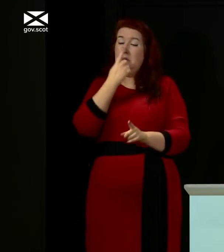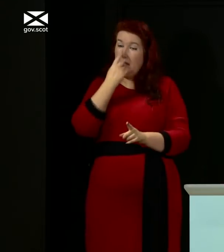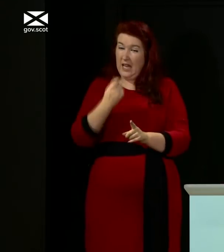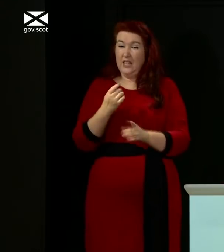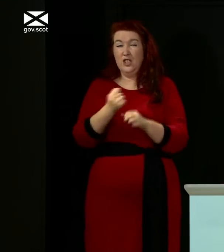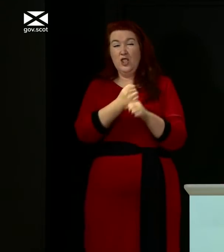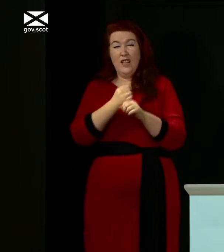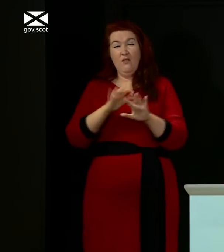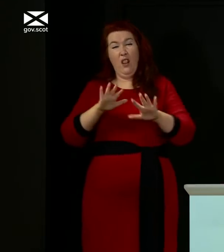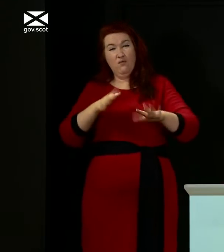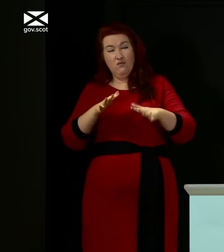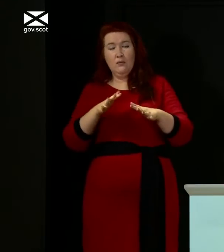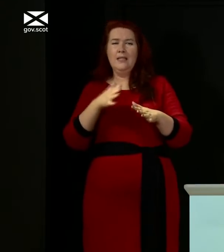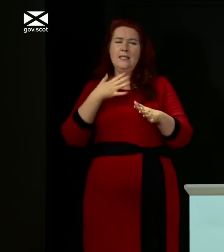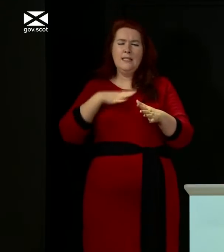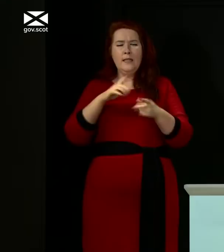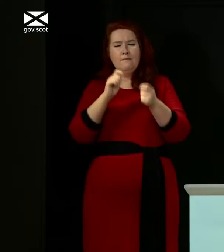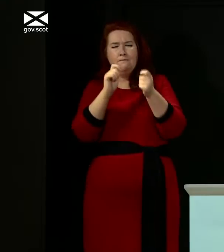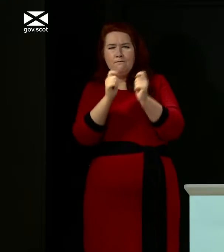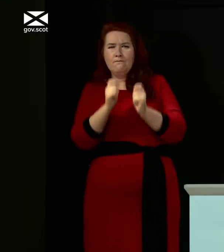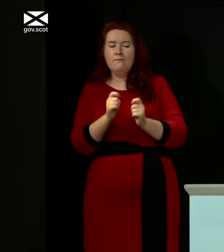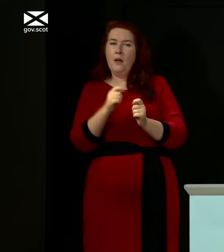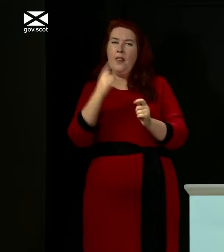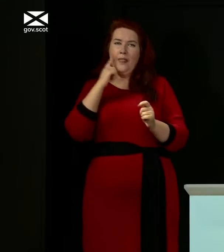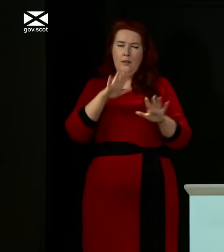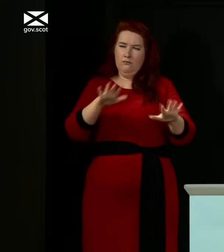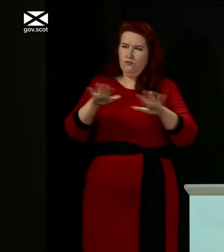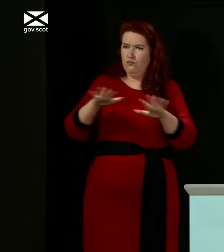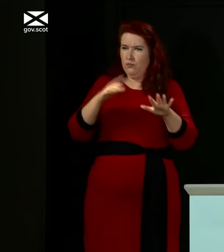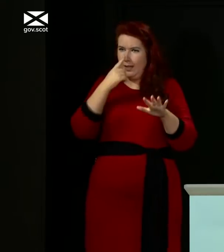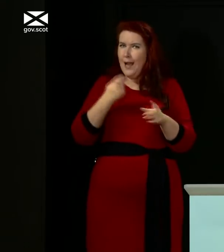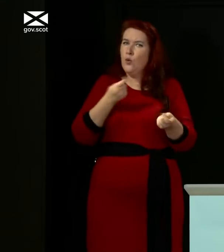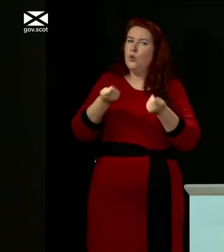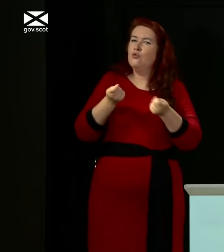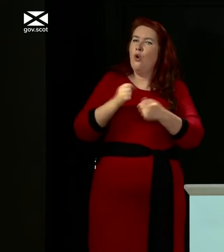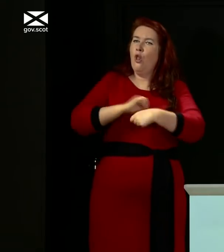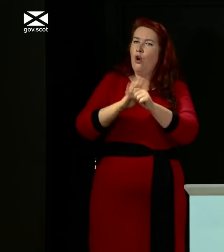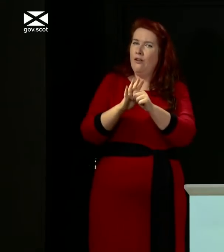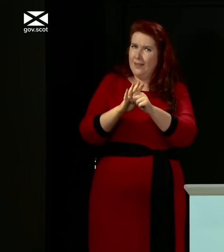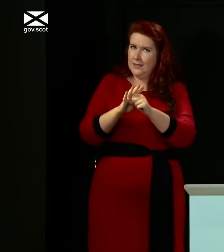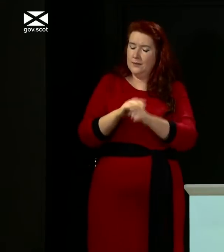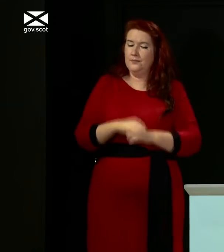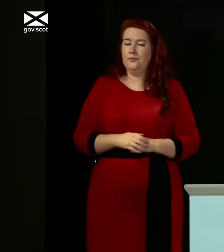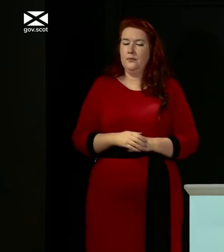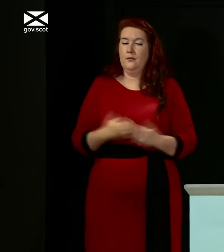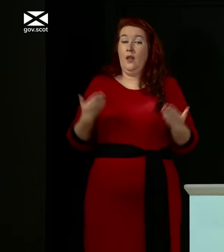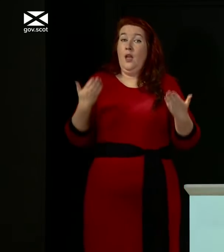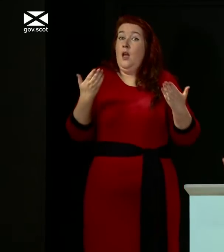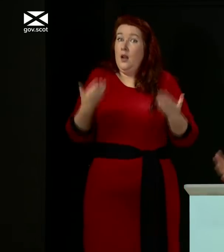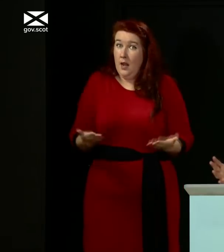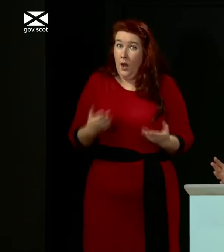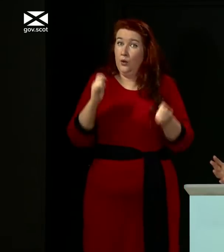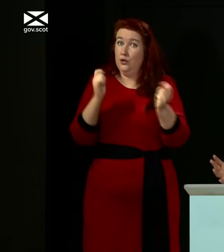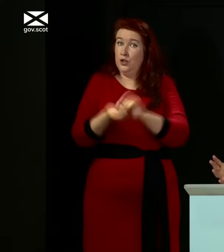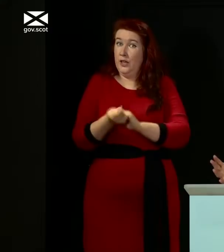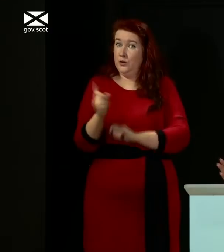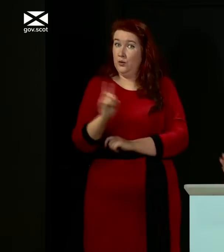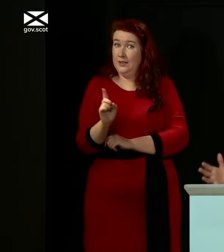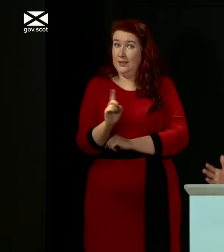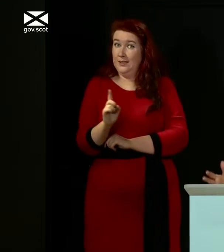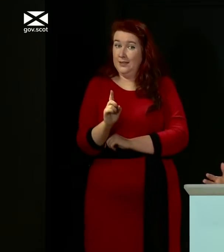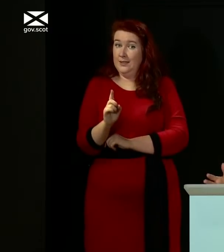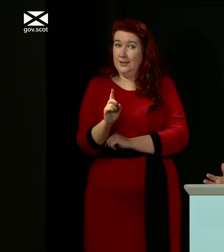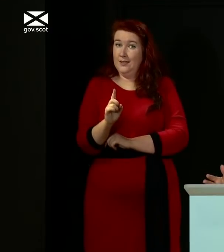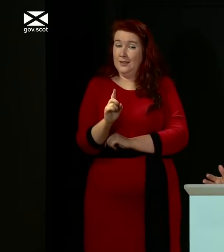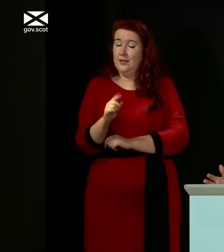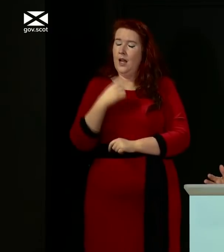general terms, maybe needing a bit of tweaking, of keeping the virus under control. what has changed? And I talked yesterday about there